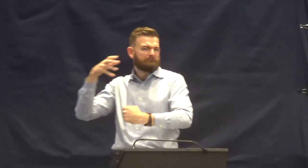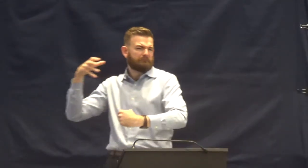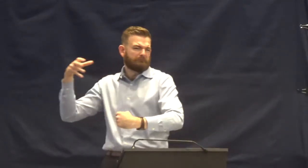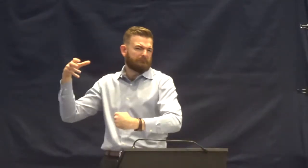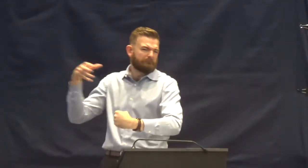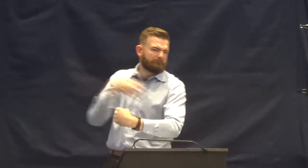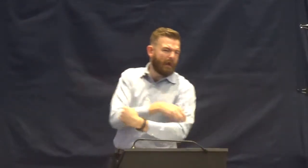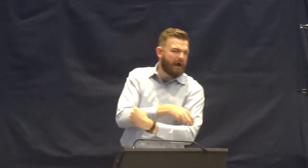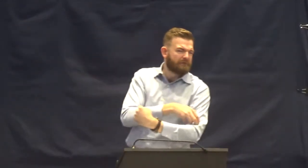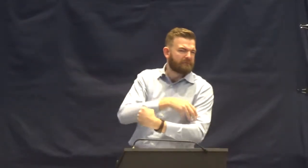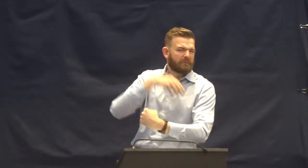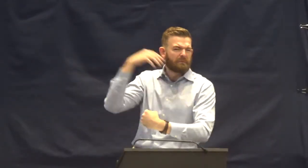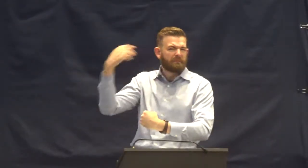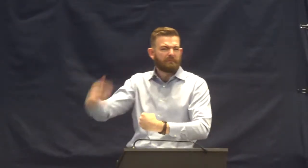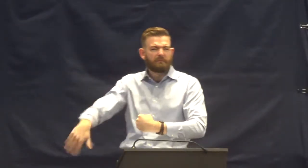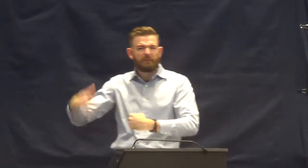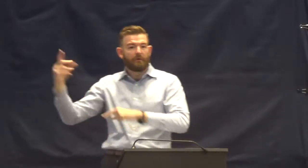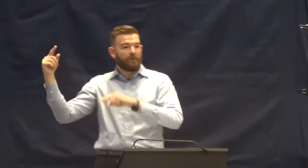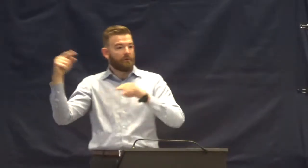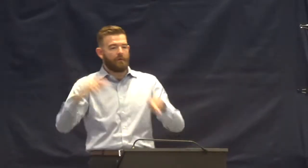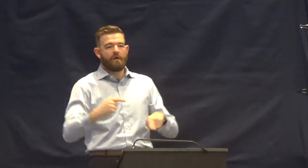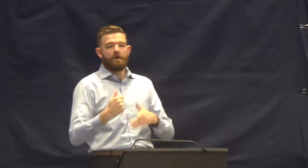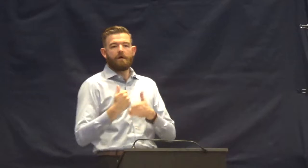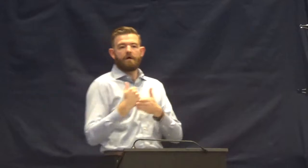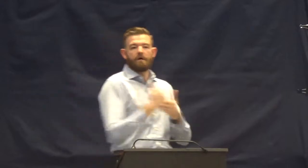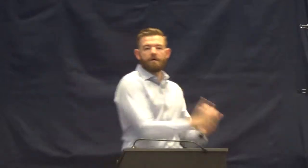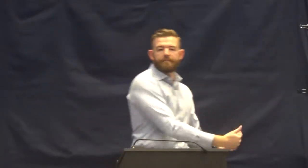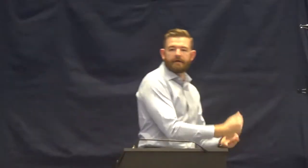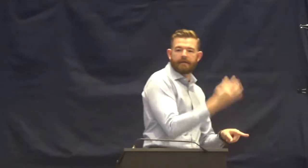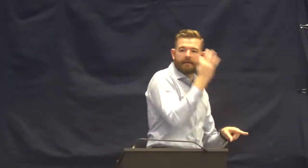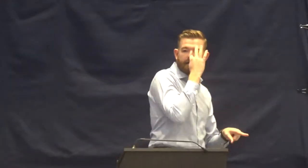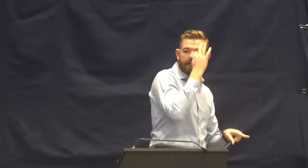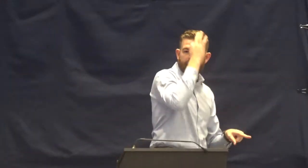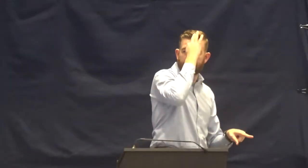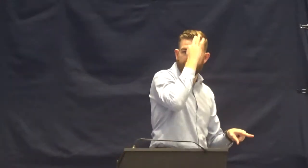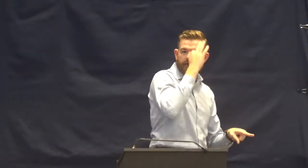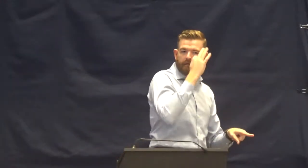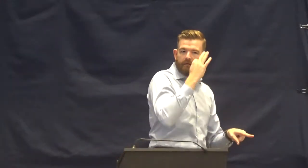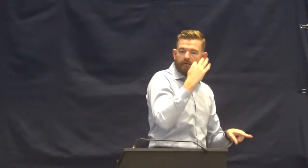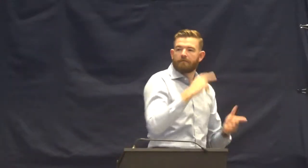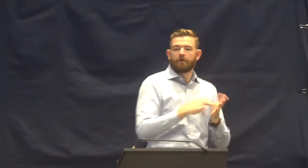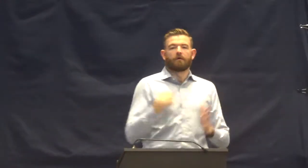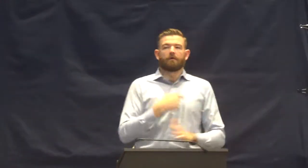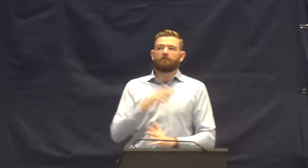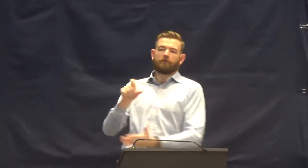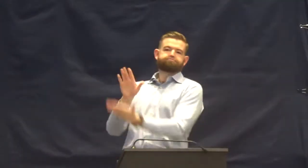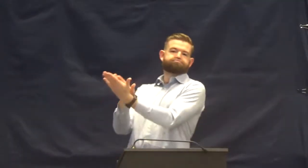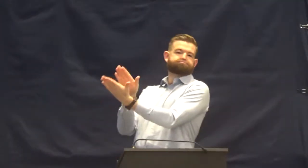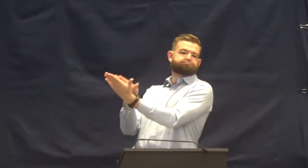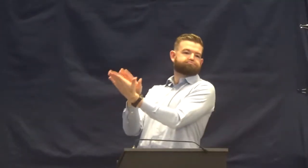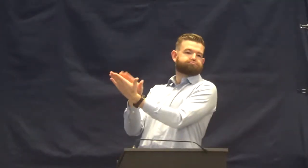Because the European story is that the wealthy, powerful people came here to America to help